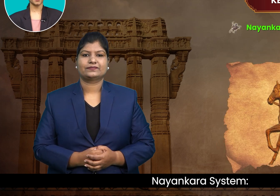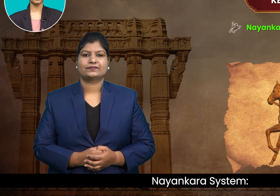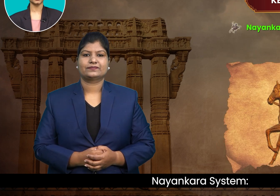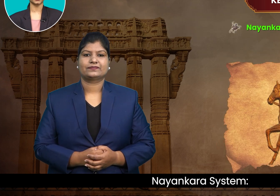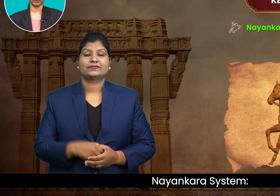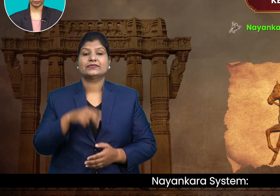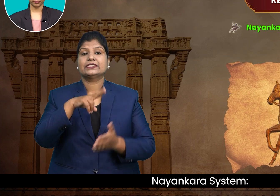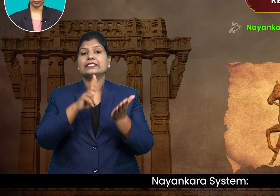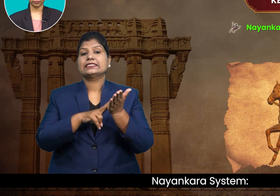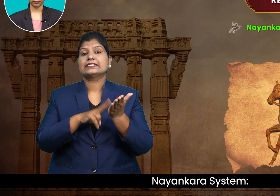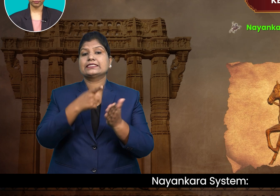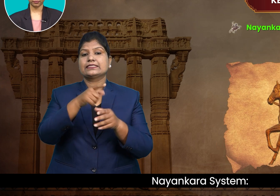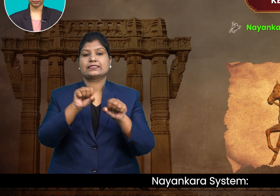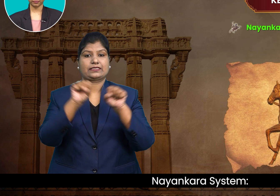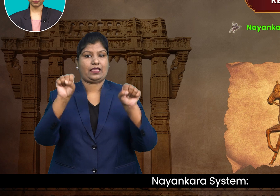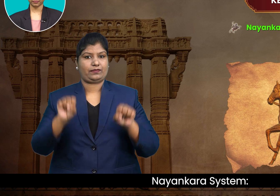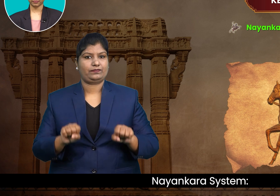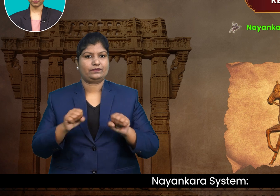Nayankara system.